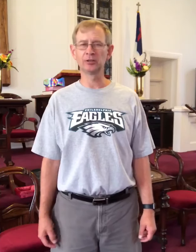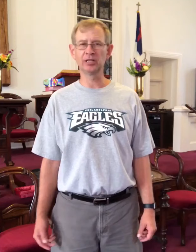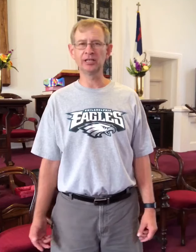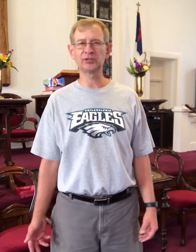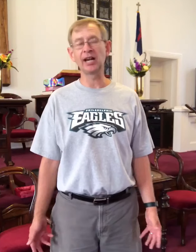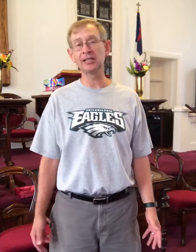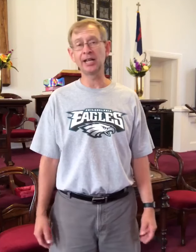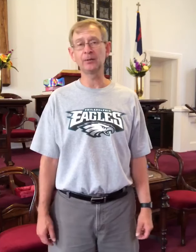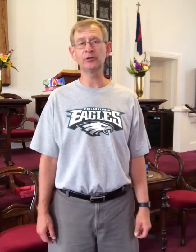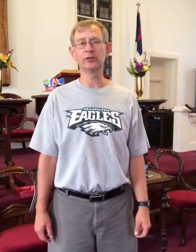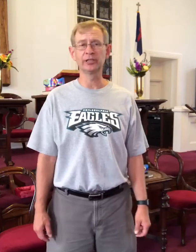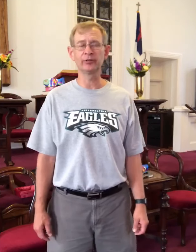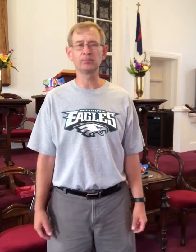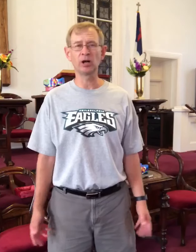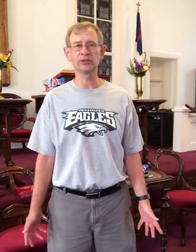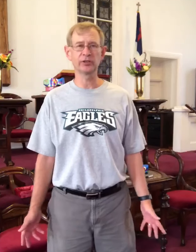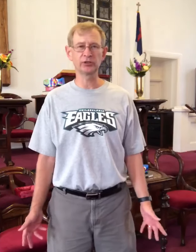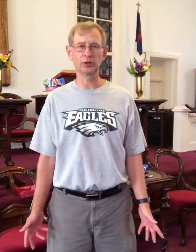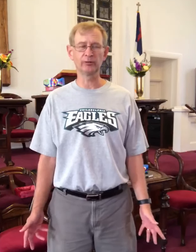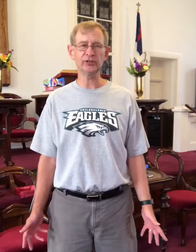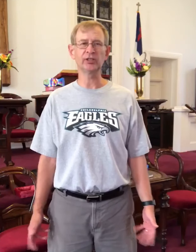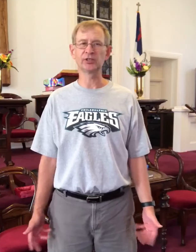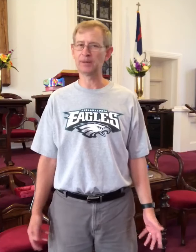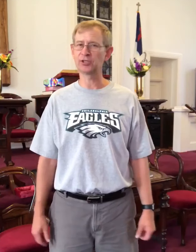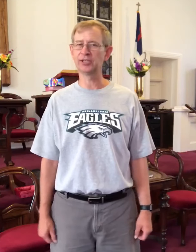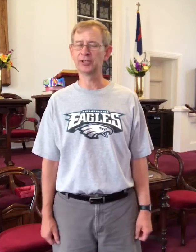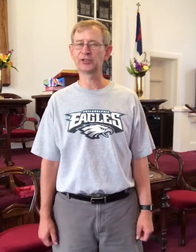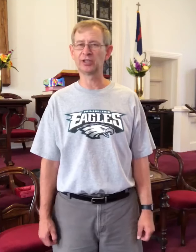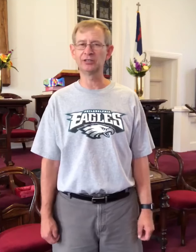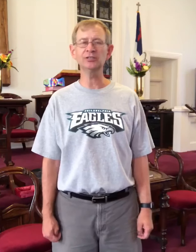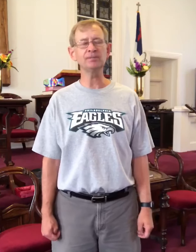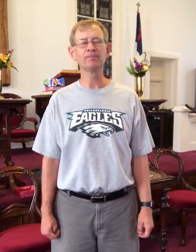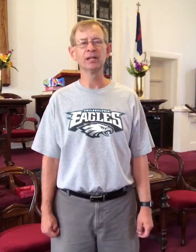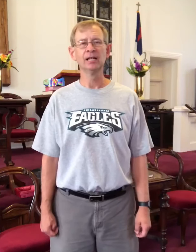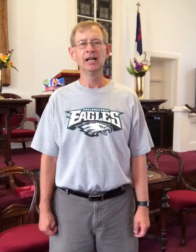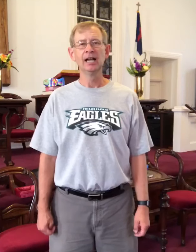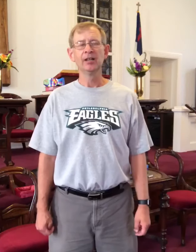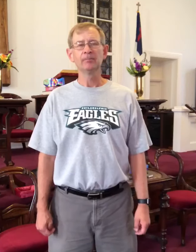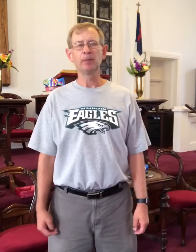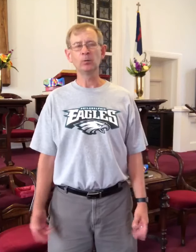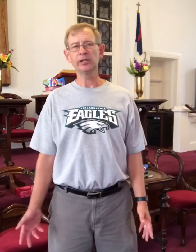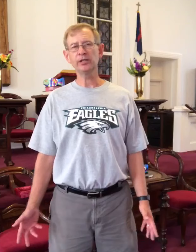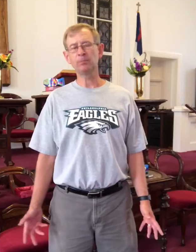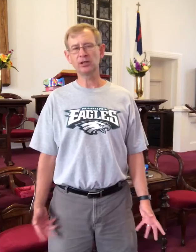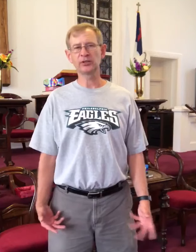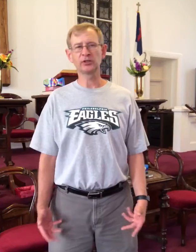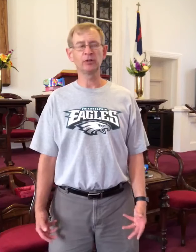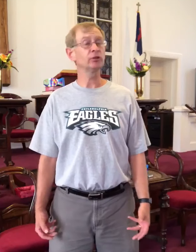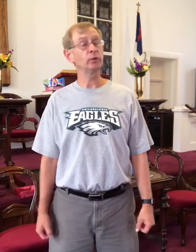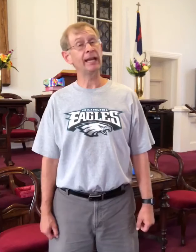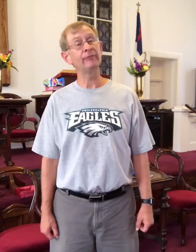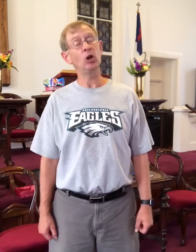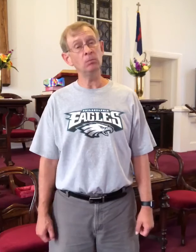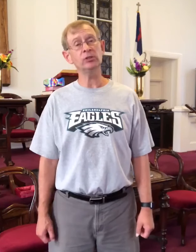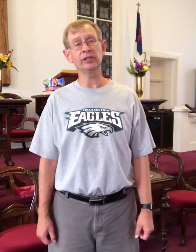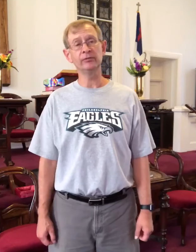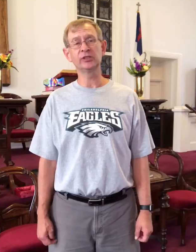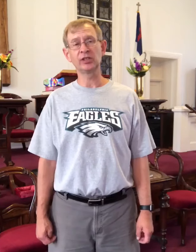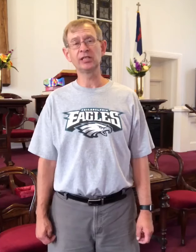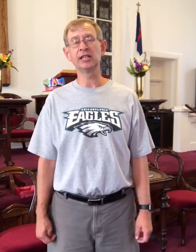learning sign language for different parts of the service, especially the songs. But one of the parts of the service we have almost every Sunday is